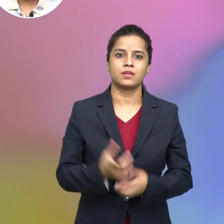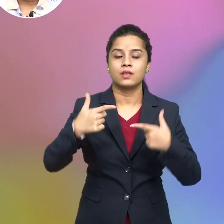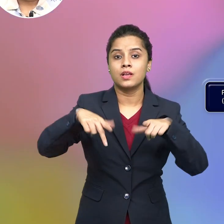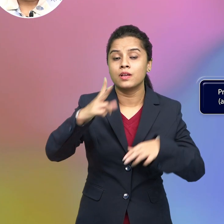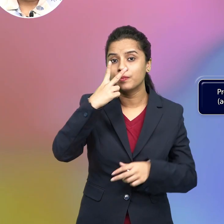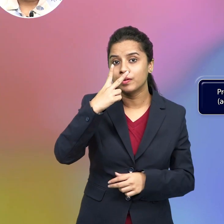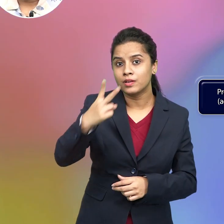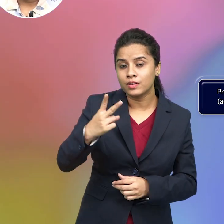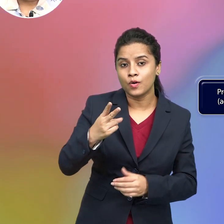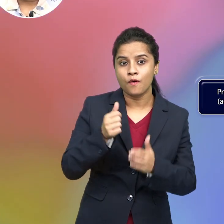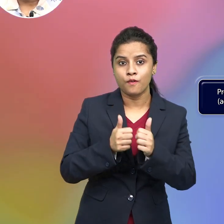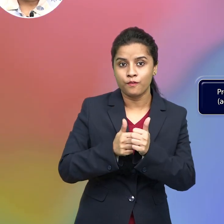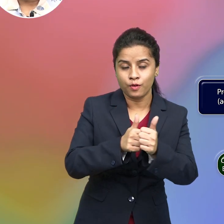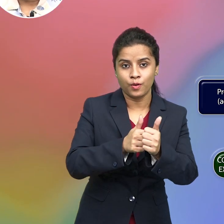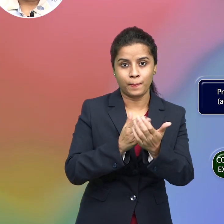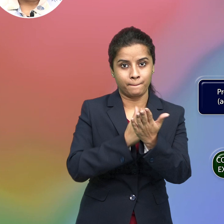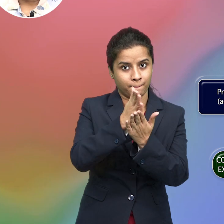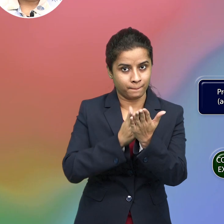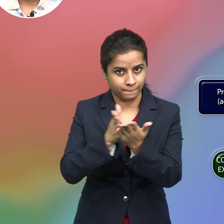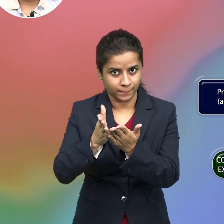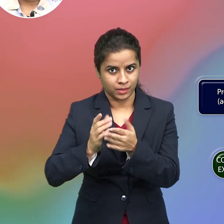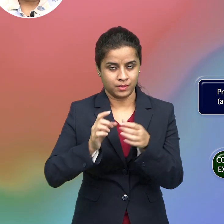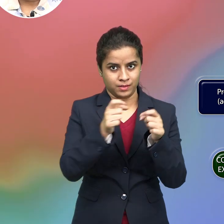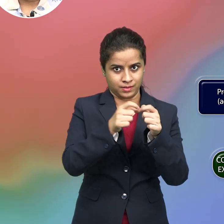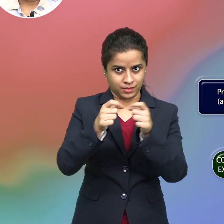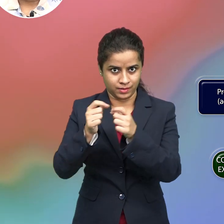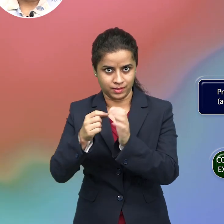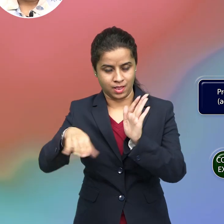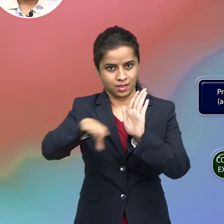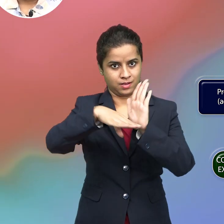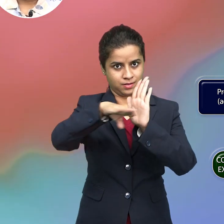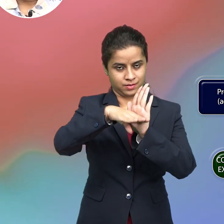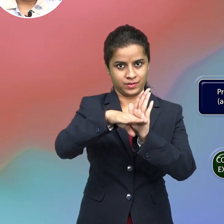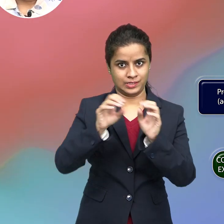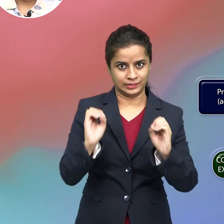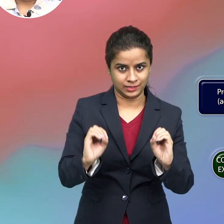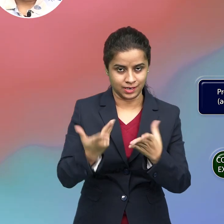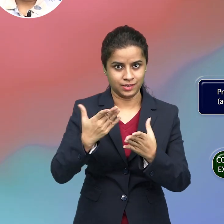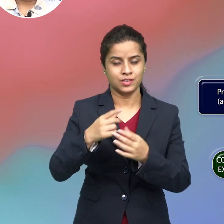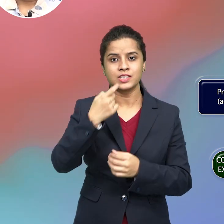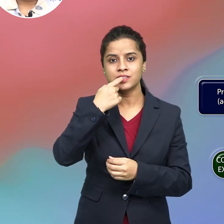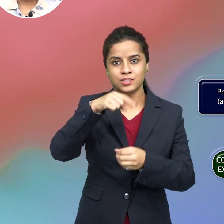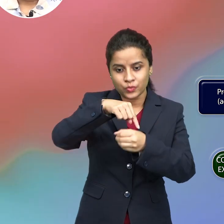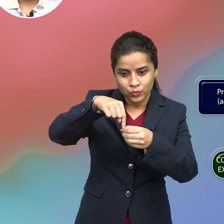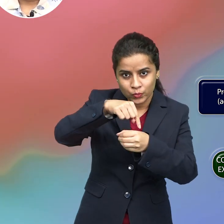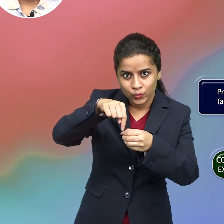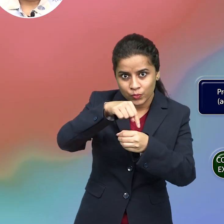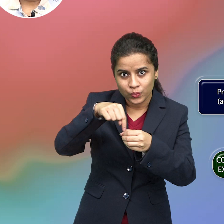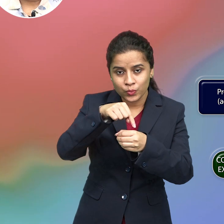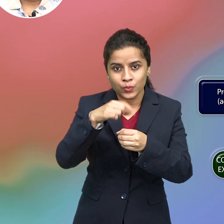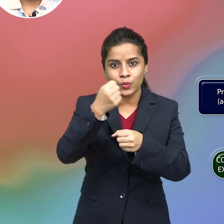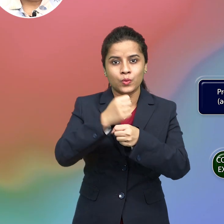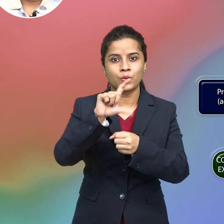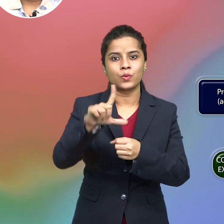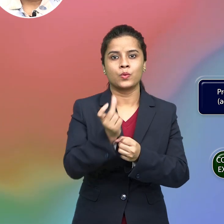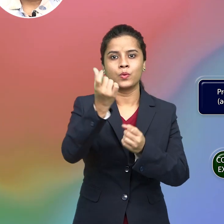Let us observe the following pathways at the cellular level, starting with glucose shown in the